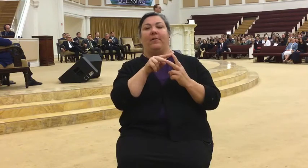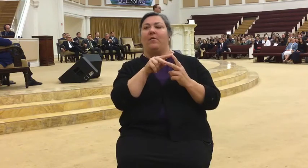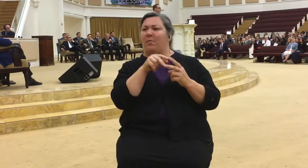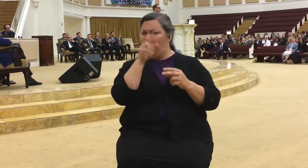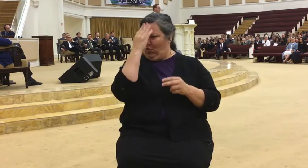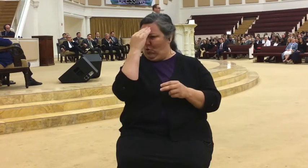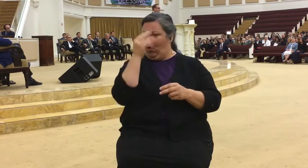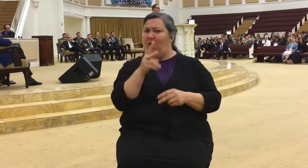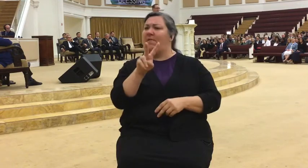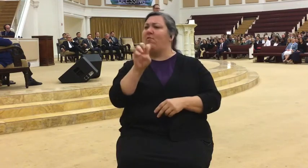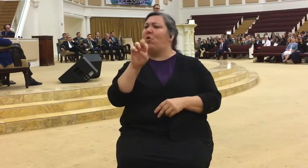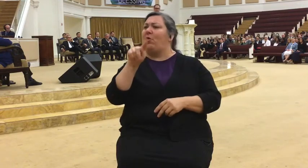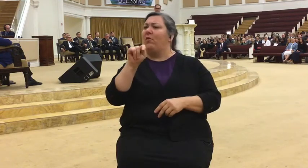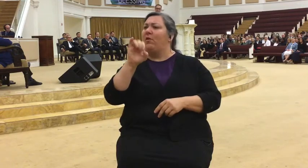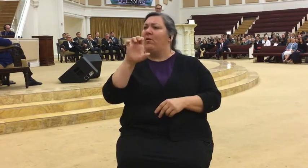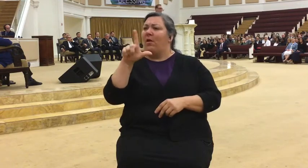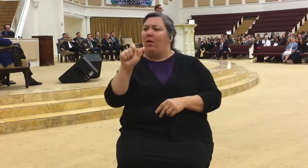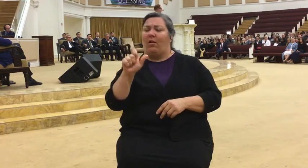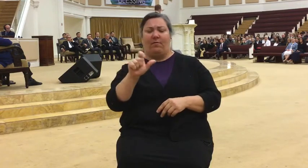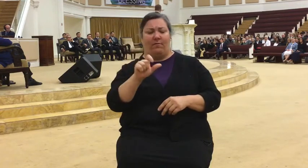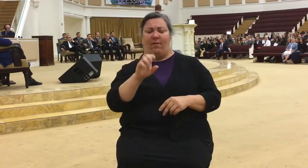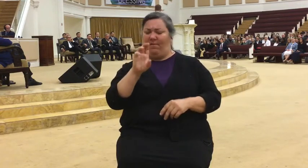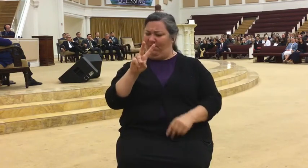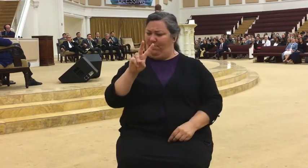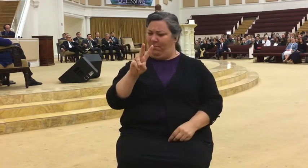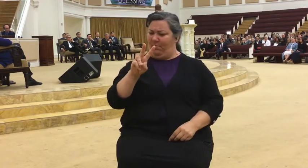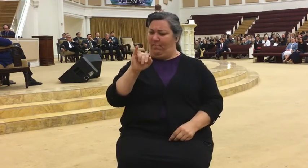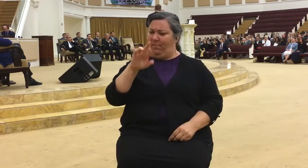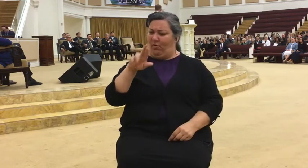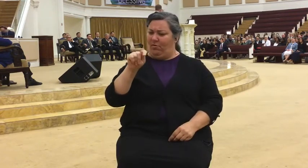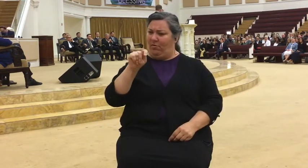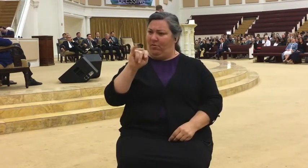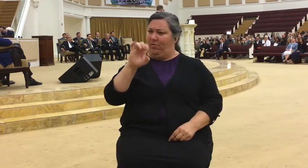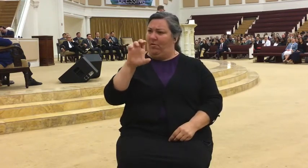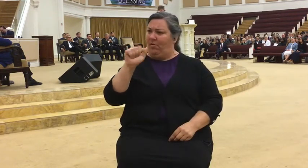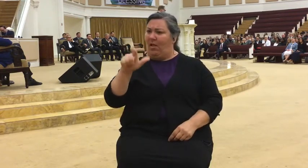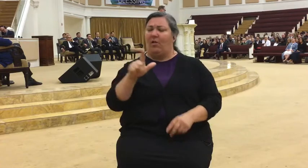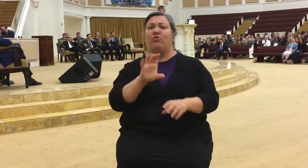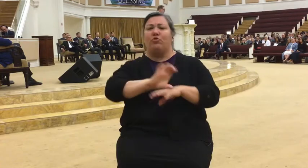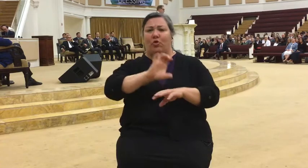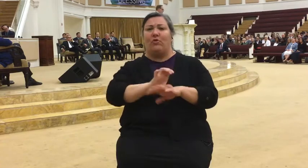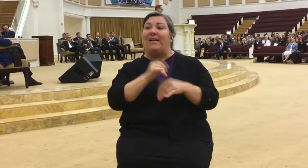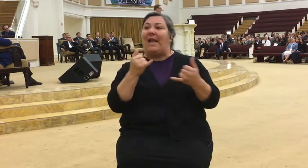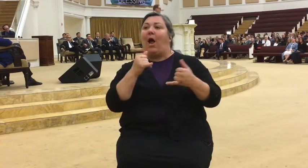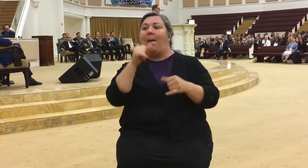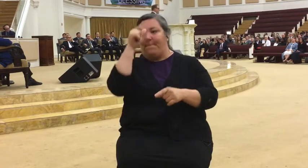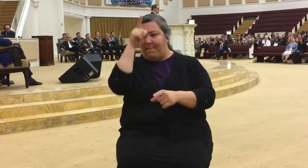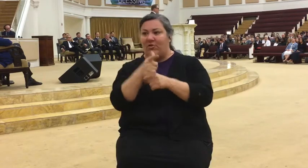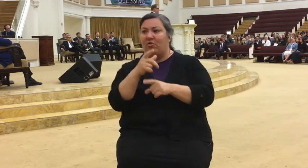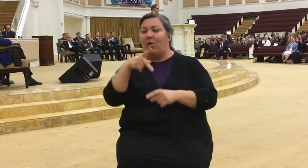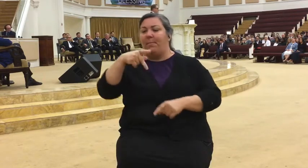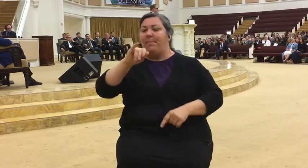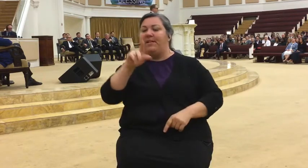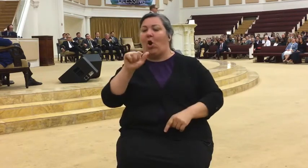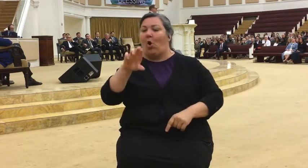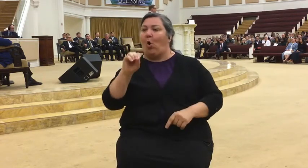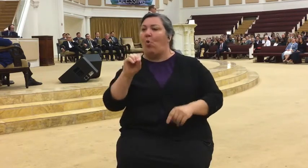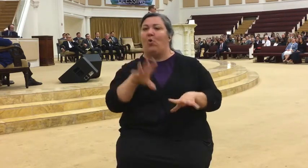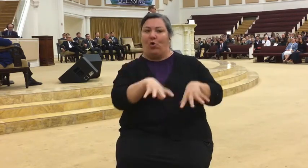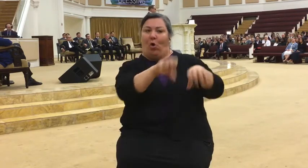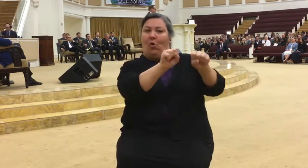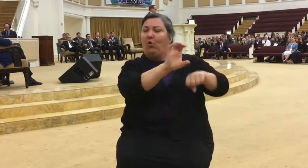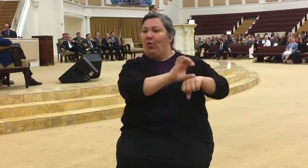vertical church that is now pastored by Brother Pizarro. Amen. And they were there, and